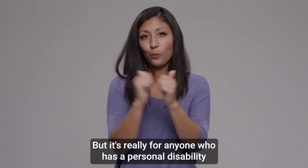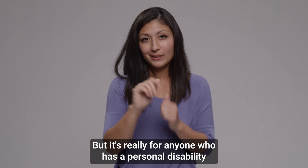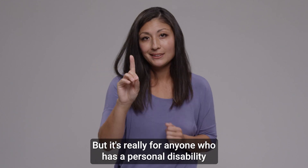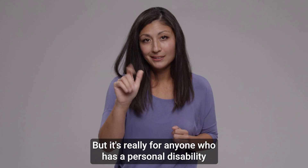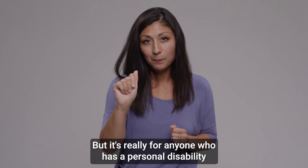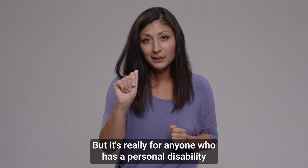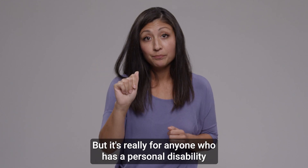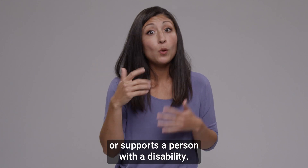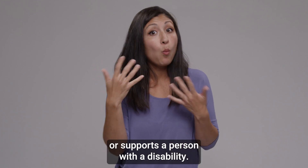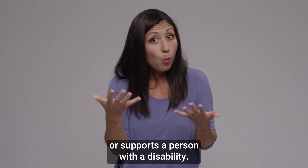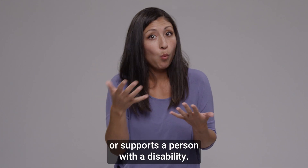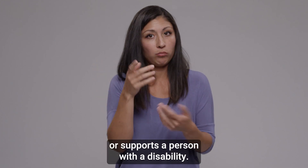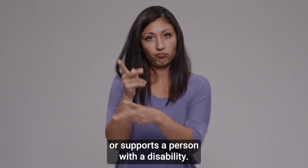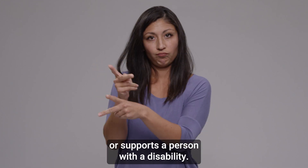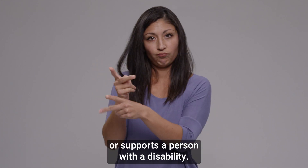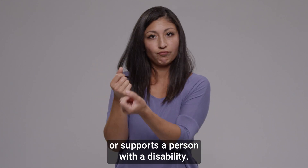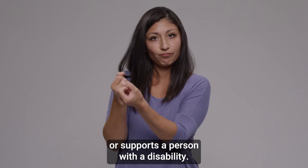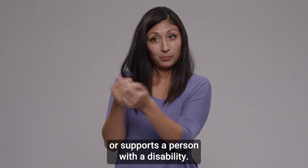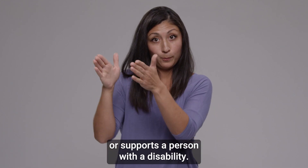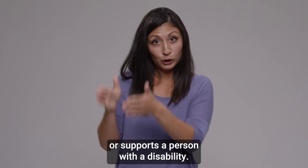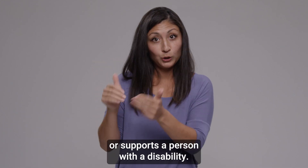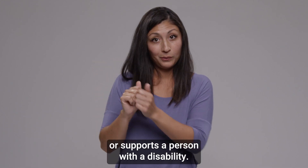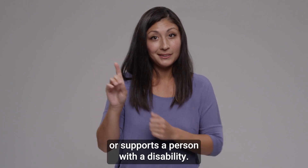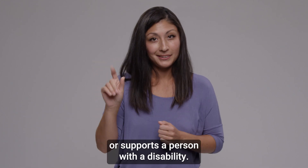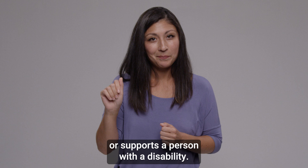disability or supports a person with a disability.